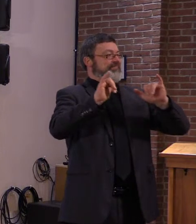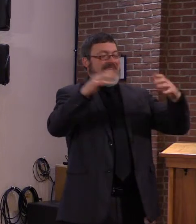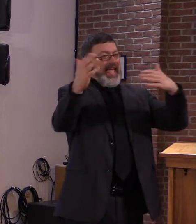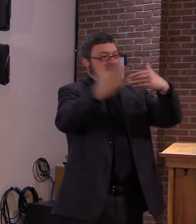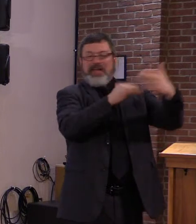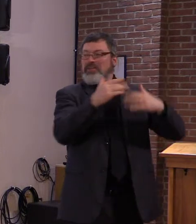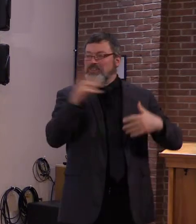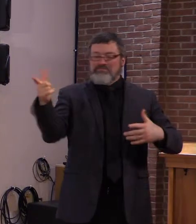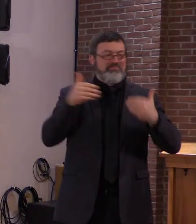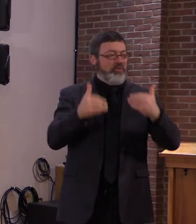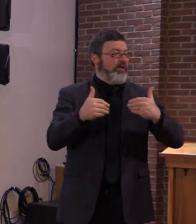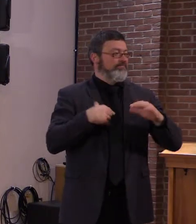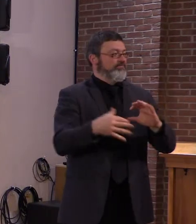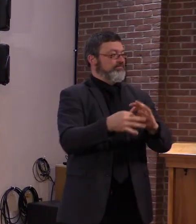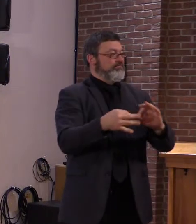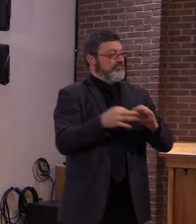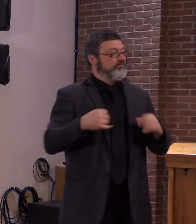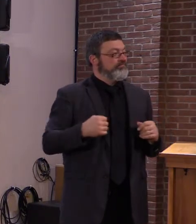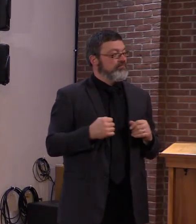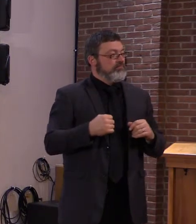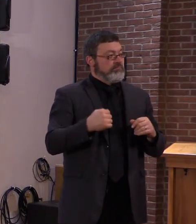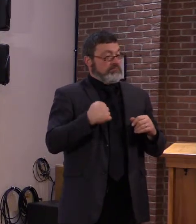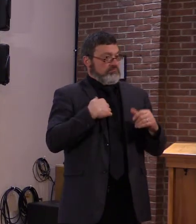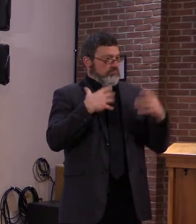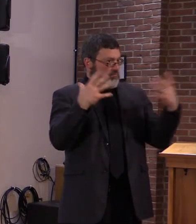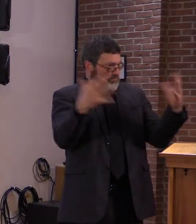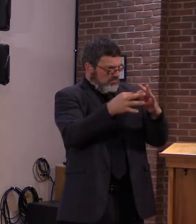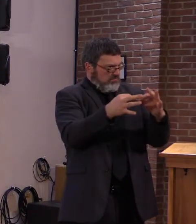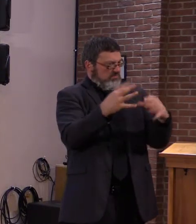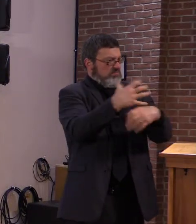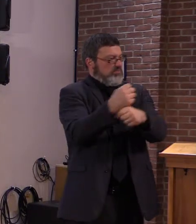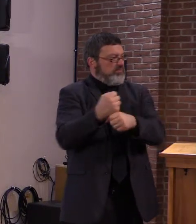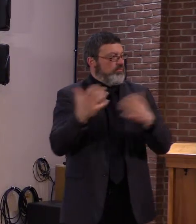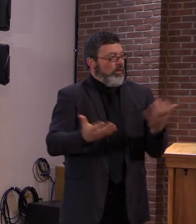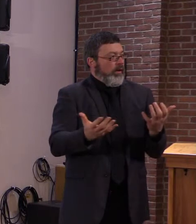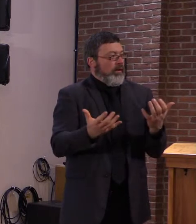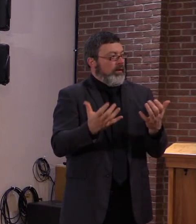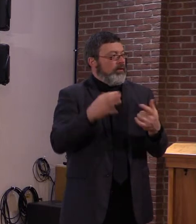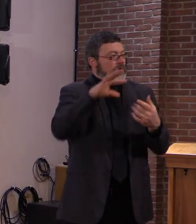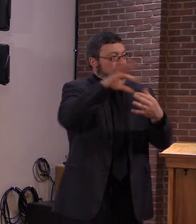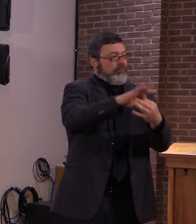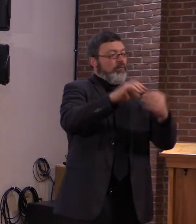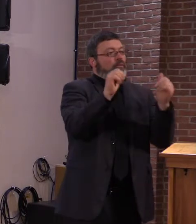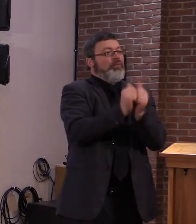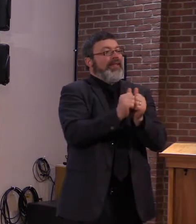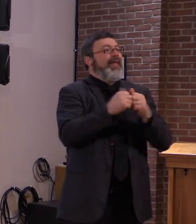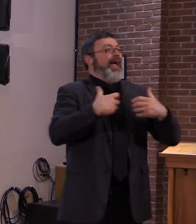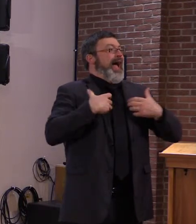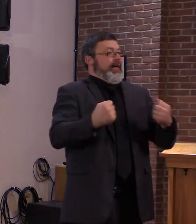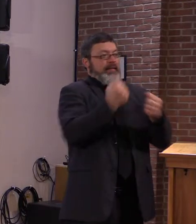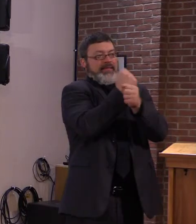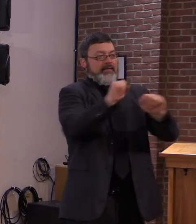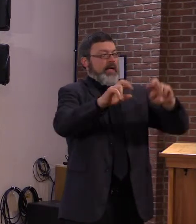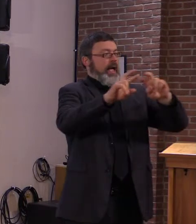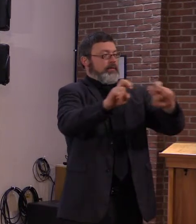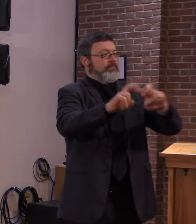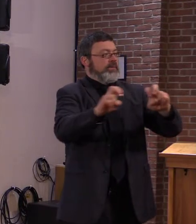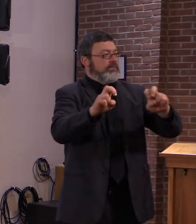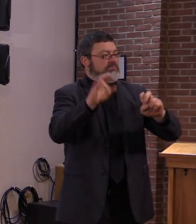the key. Together, we can celebrate this season and remind each other that there are, in